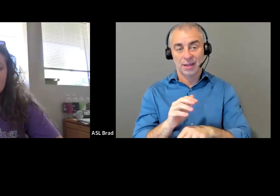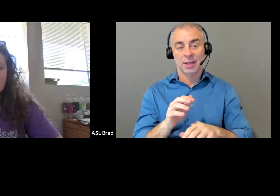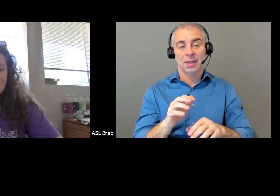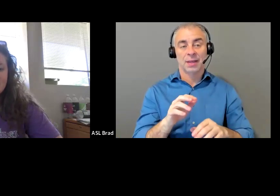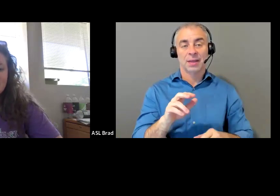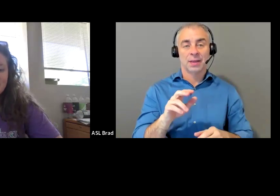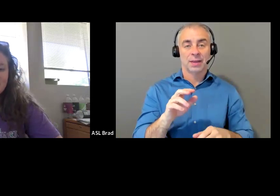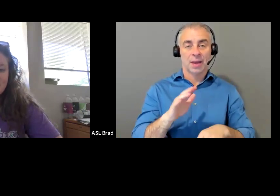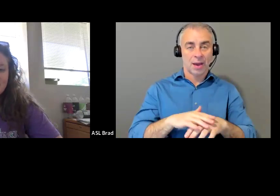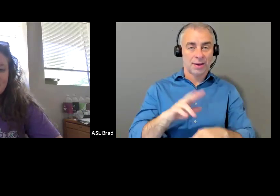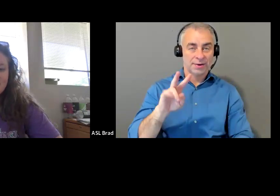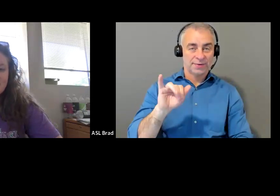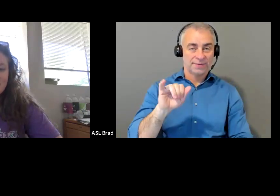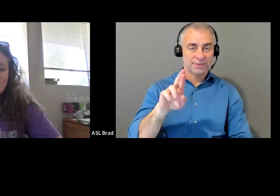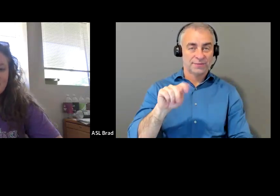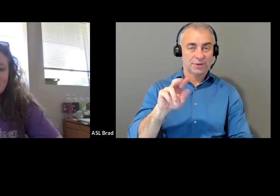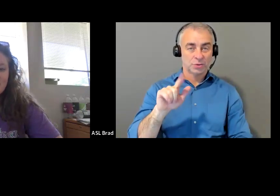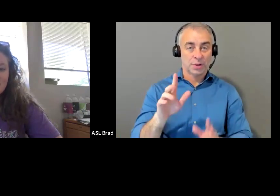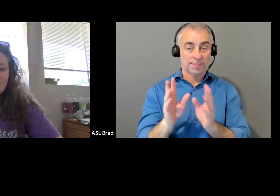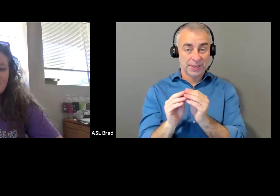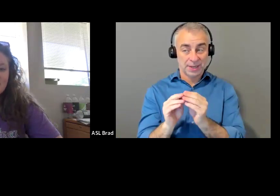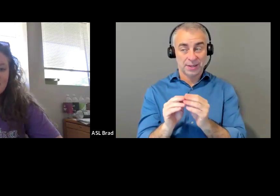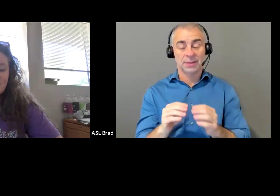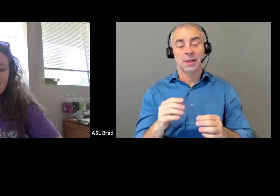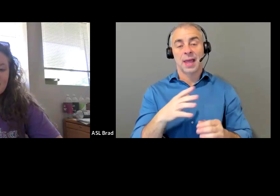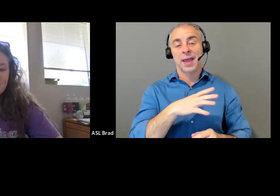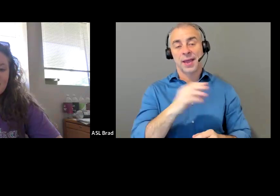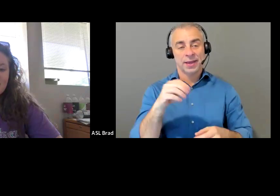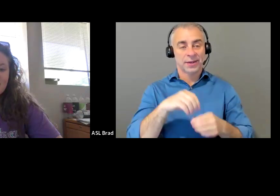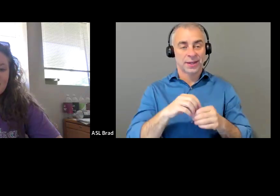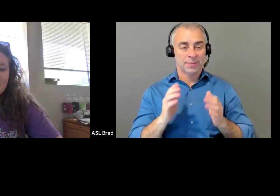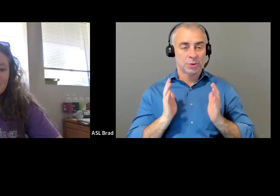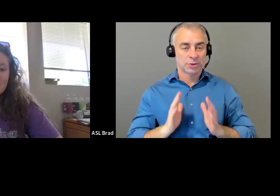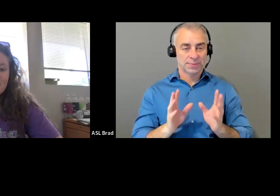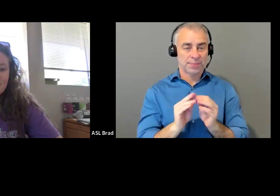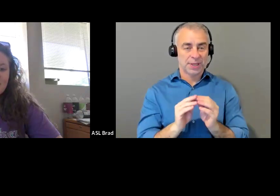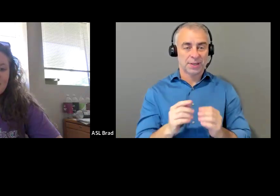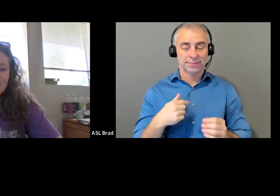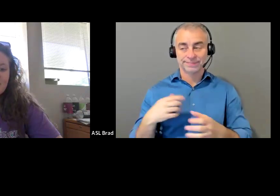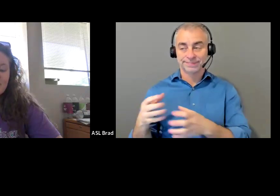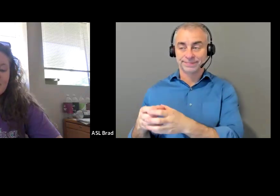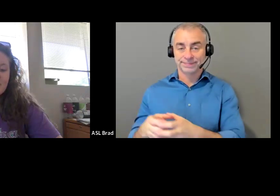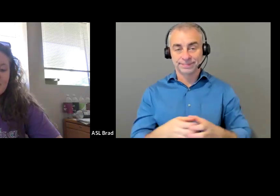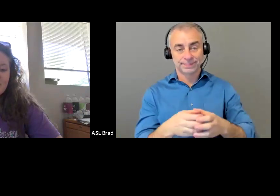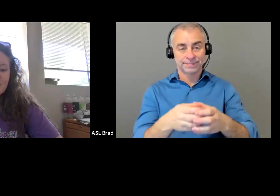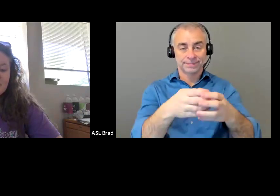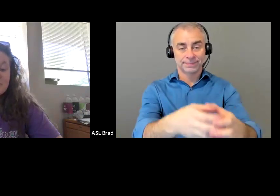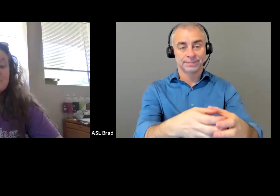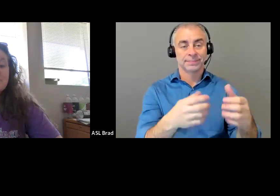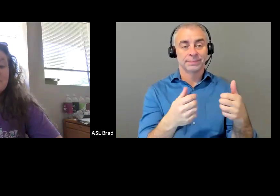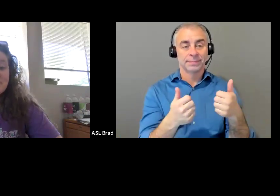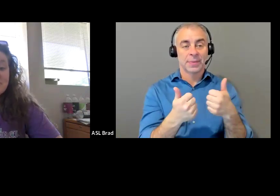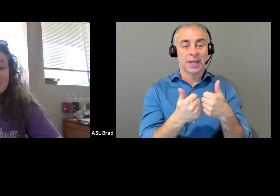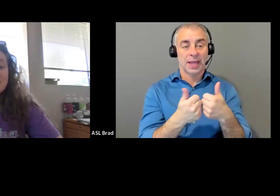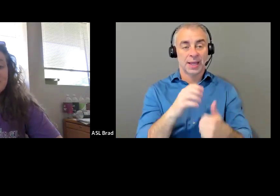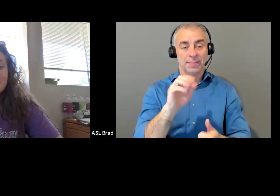possible. And then there are in-person meetings where we might take them to a gaming cafe, or they